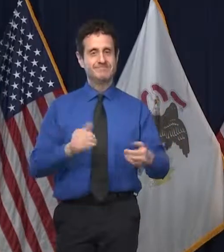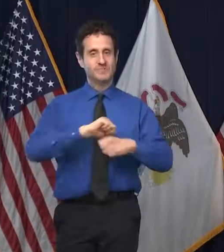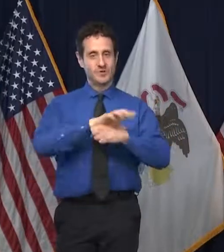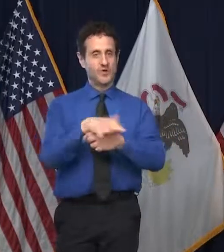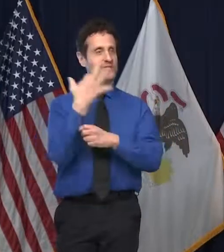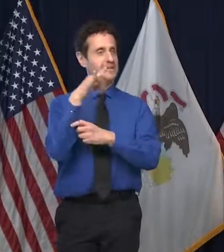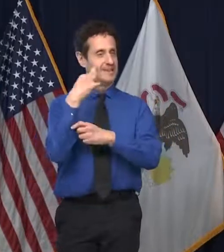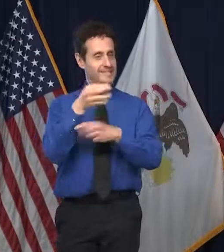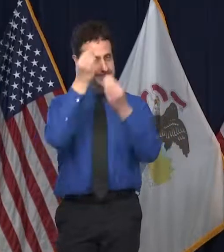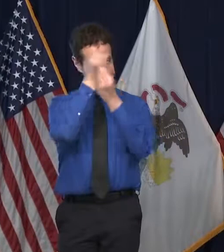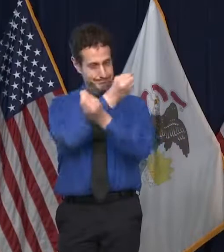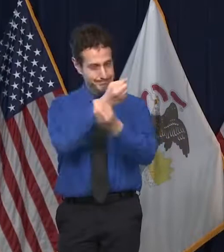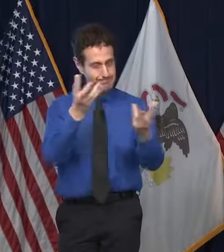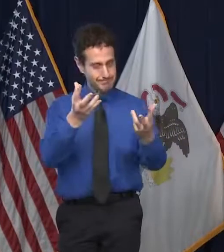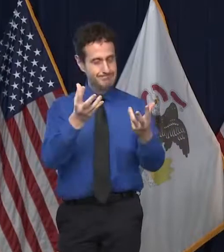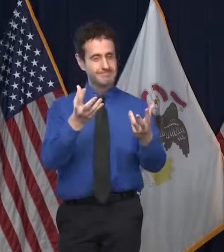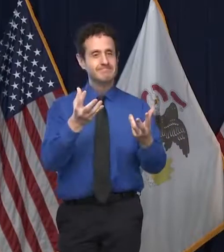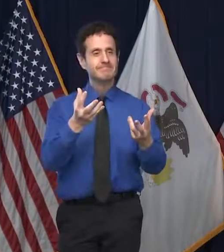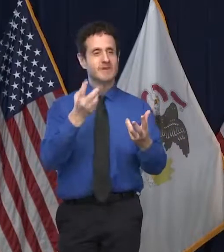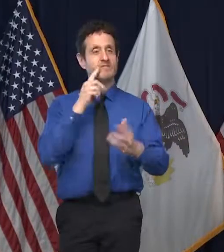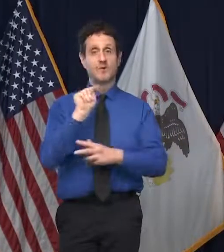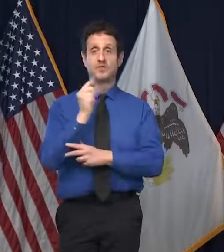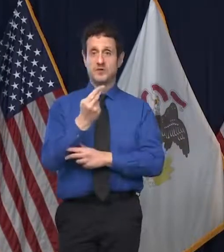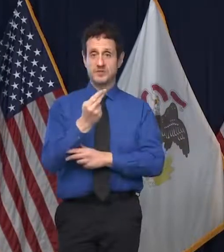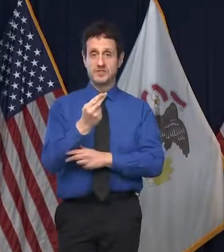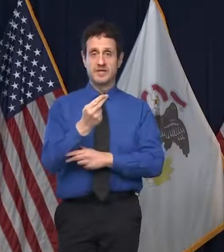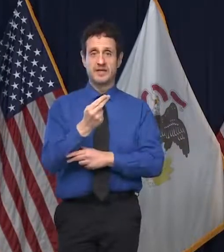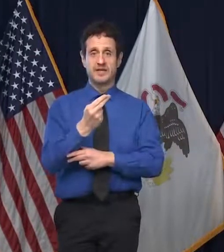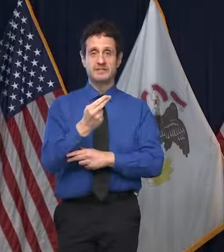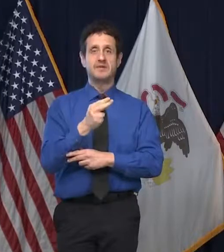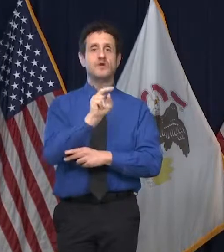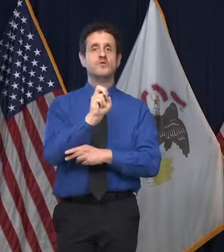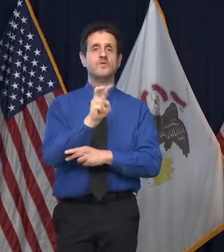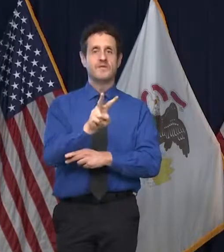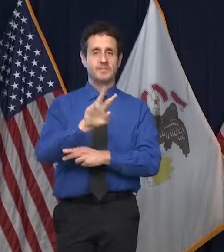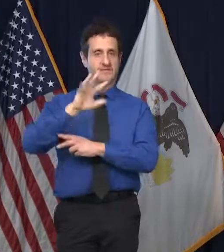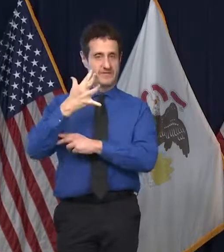COVID-19 update for Thursday, November 5th.